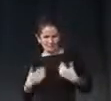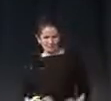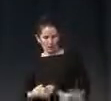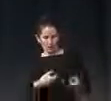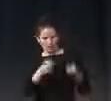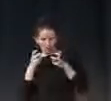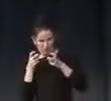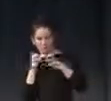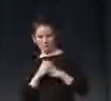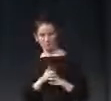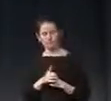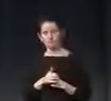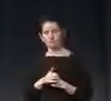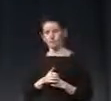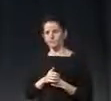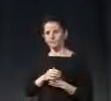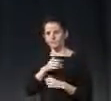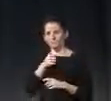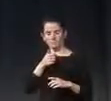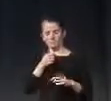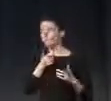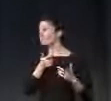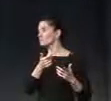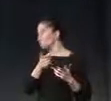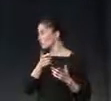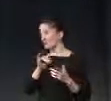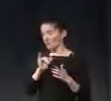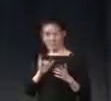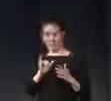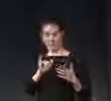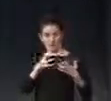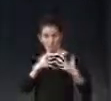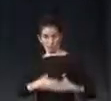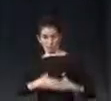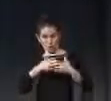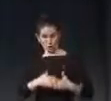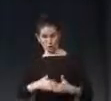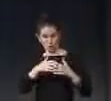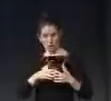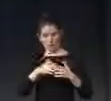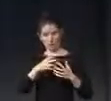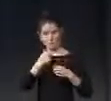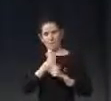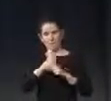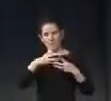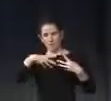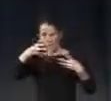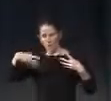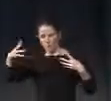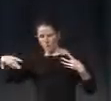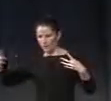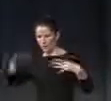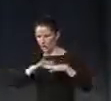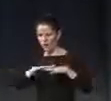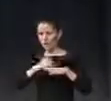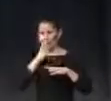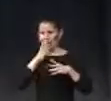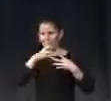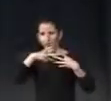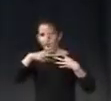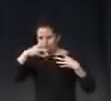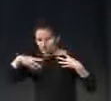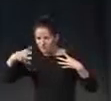students, a second-generation visible speech. The phonautograph inscribed waves on sooted glass. What has